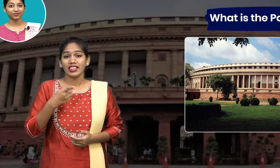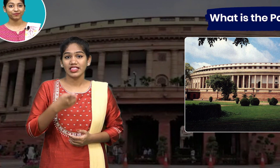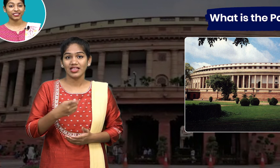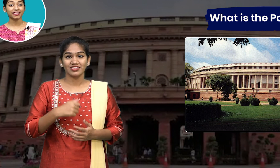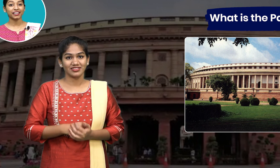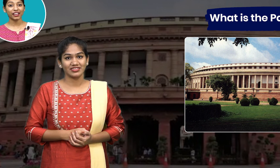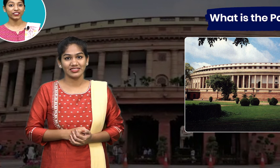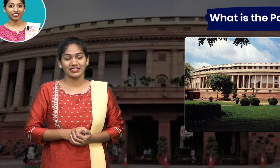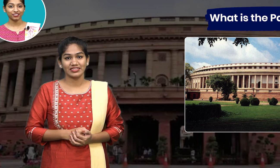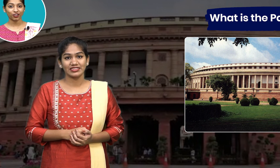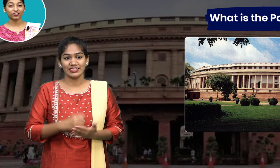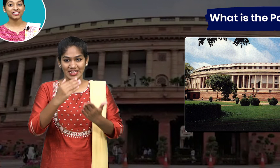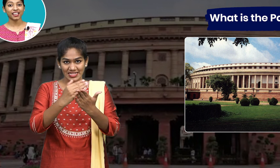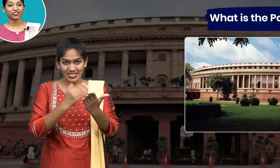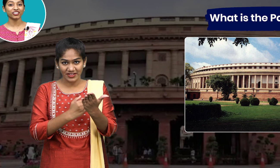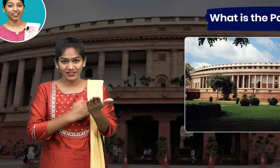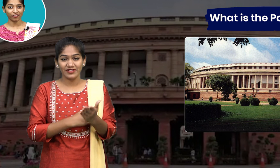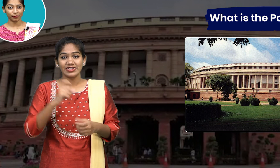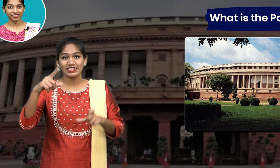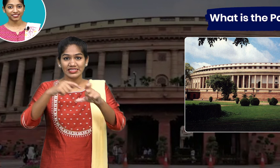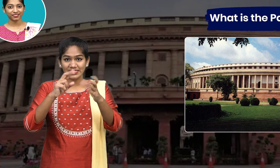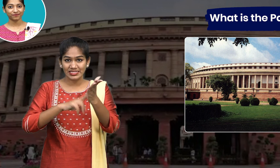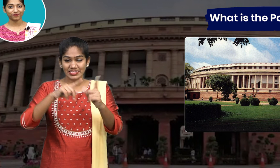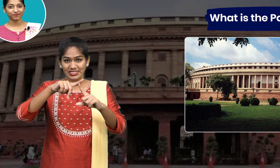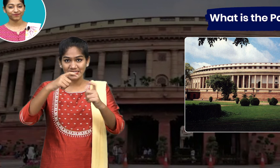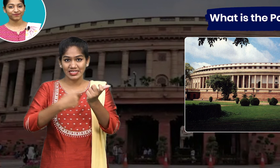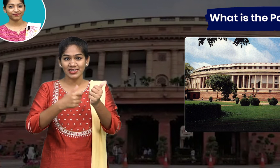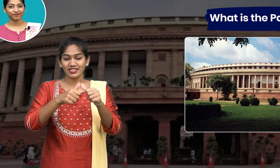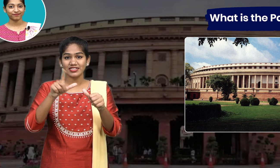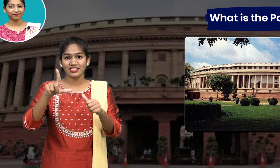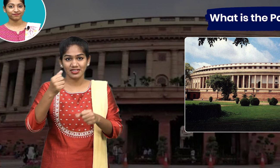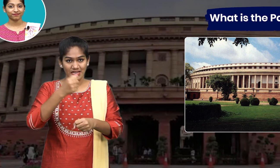is, the level of the central government,